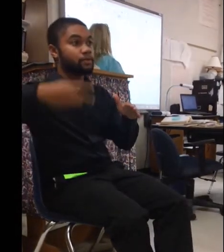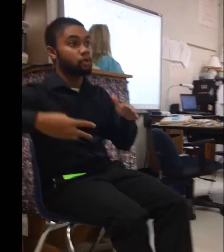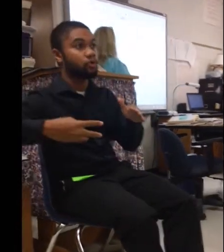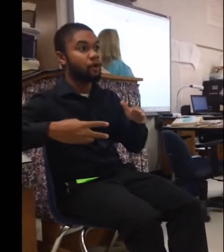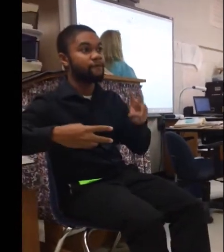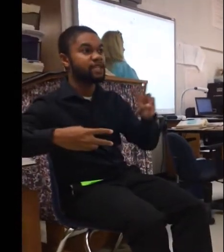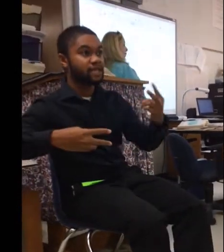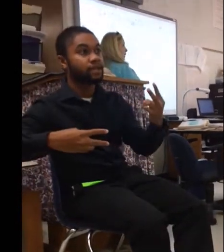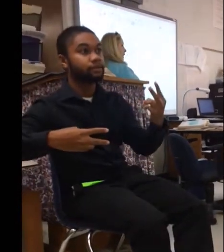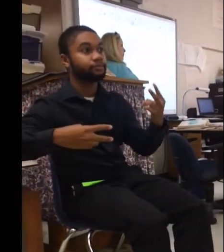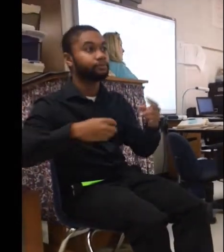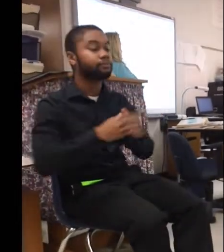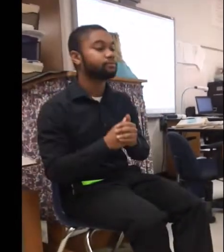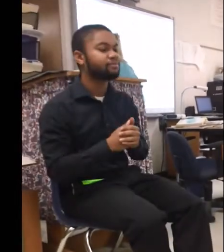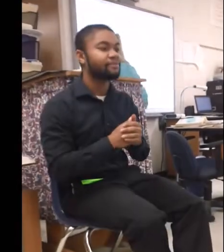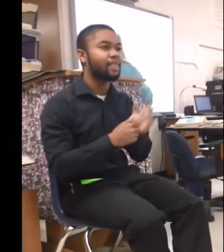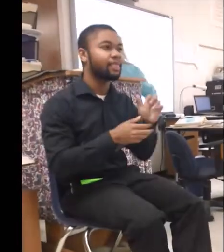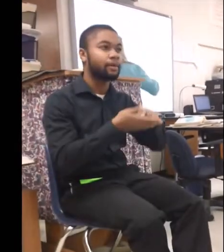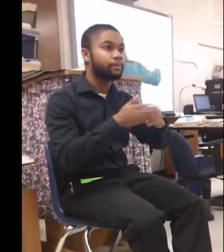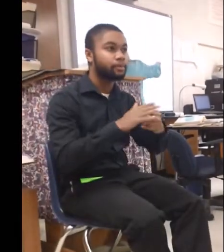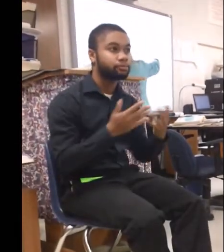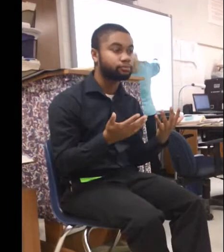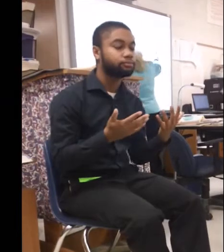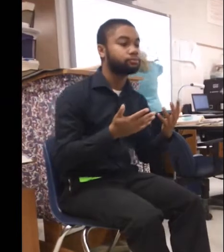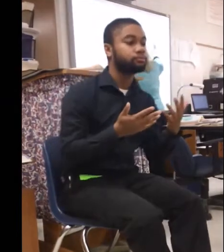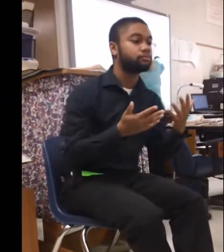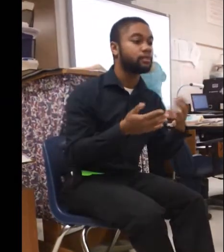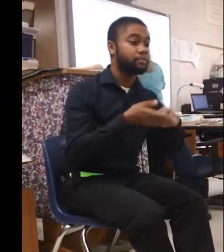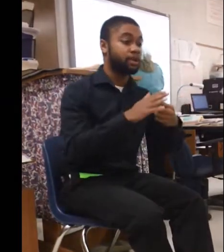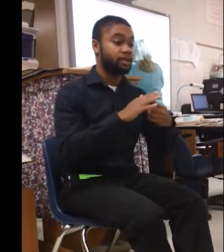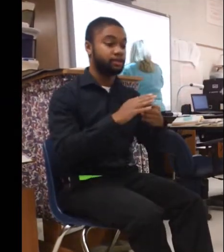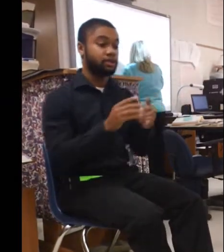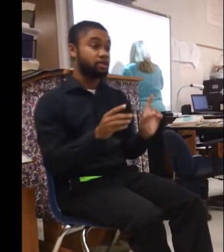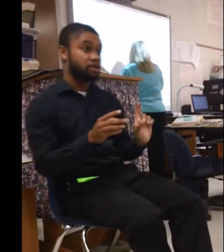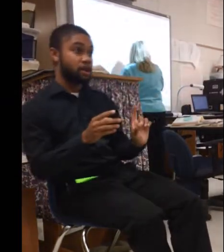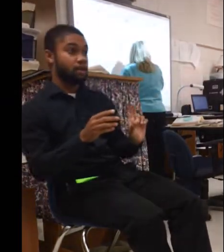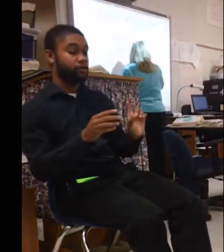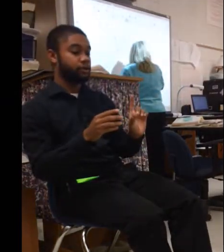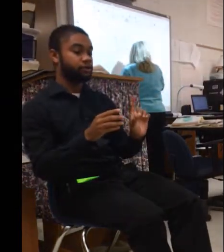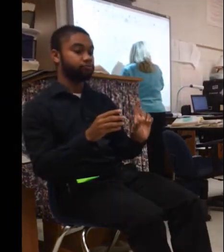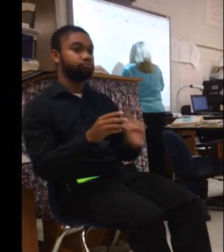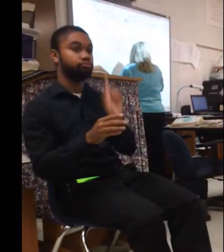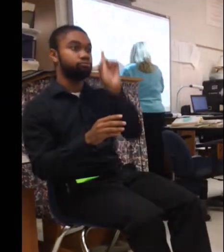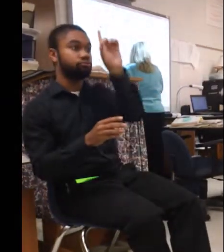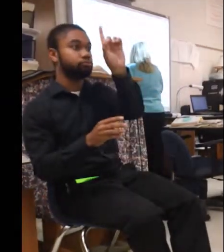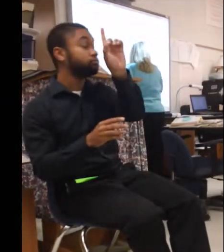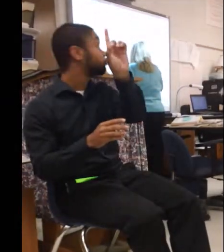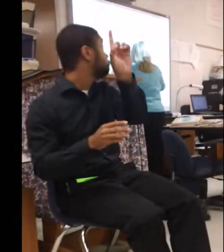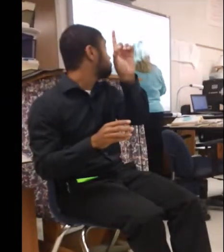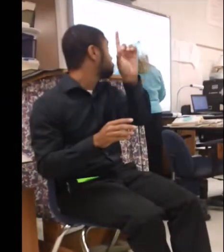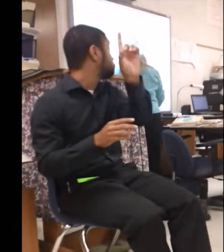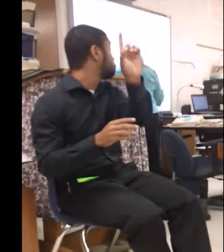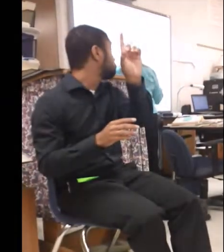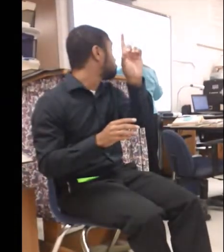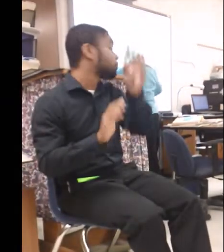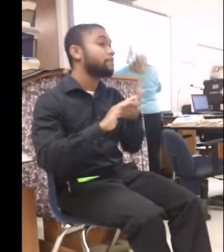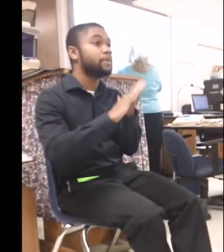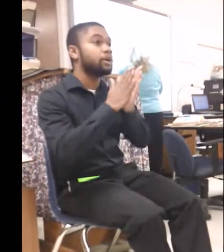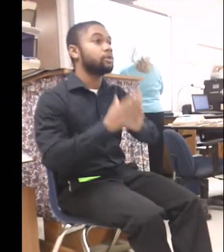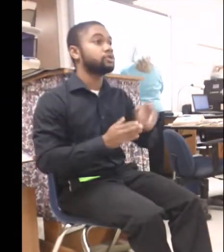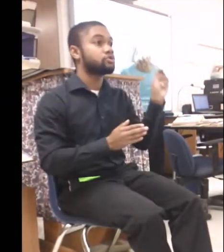Now, again, what that means is what's on bottom comes on top, or what's in the denominator comes to the